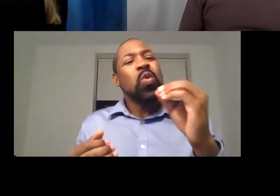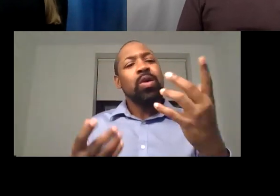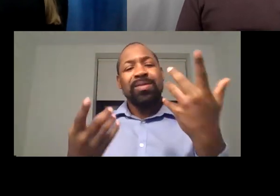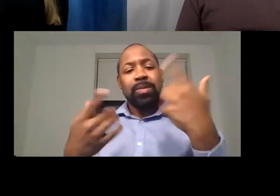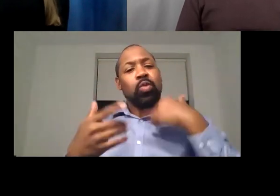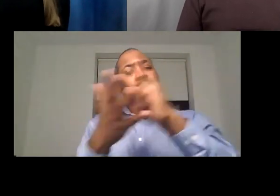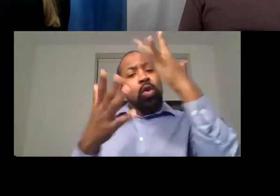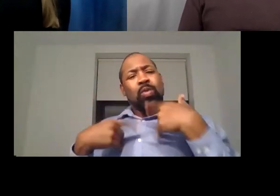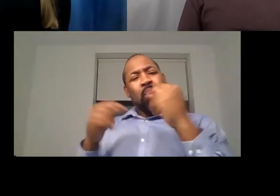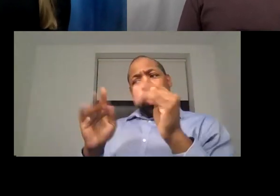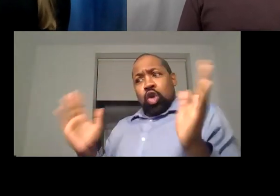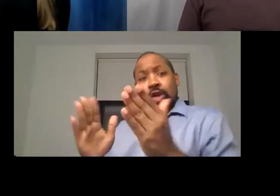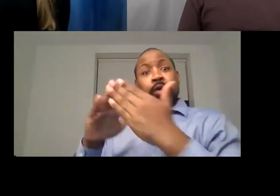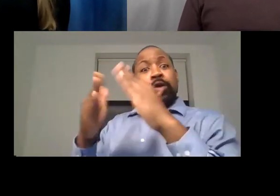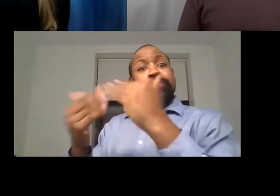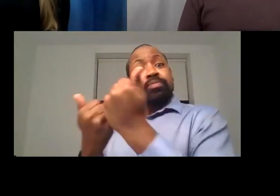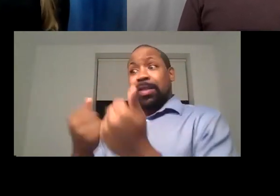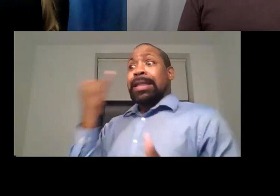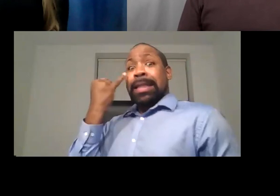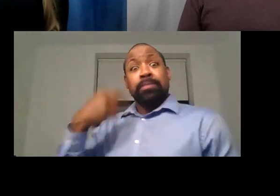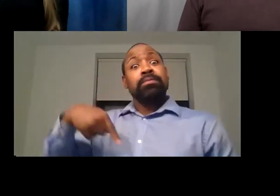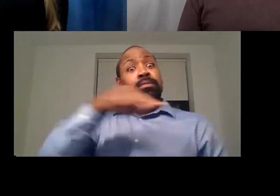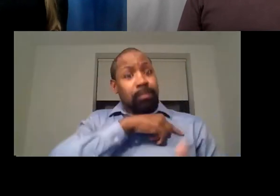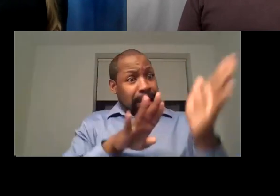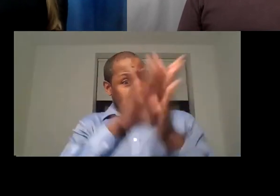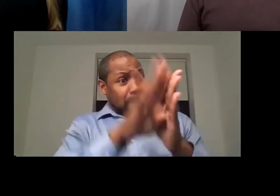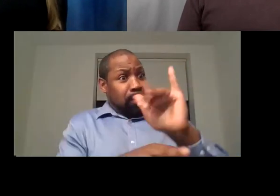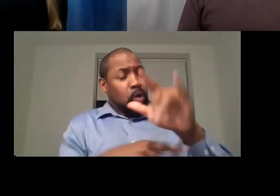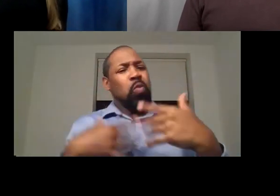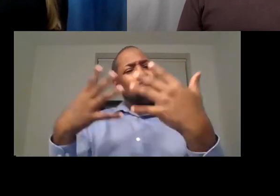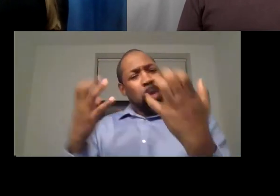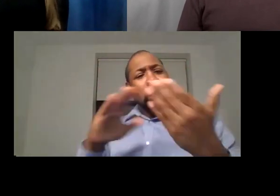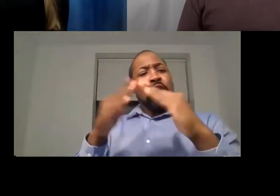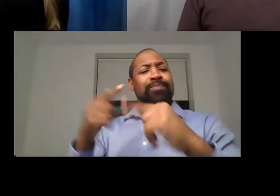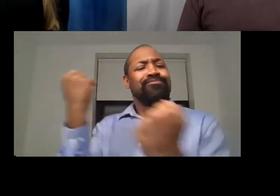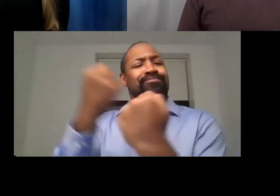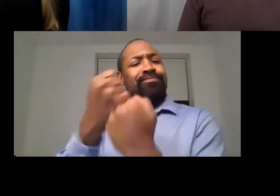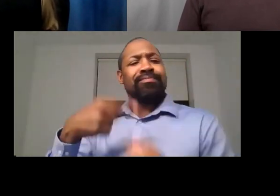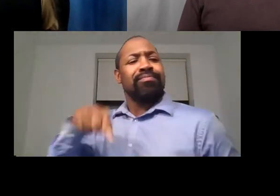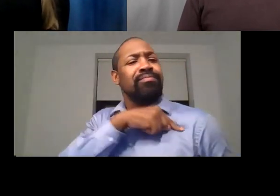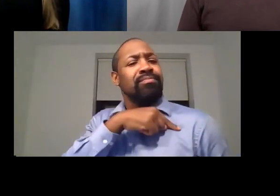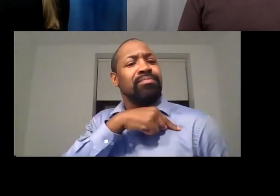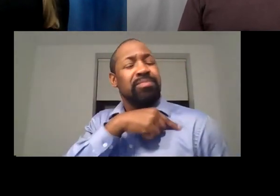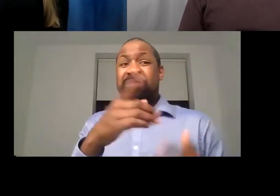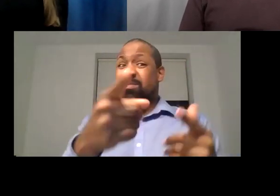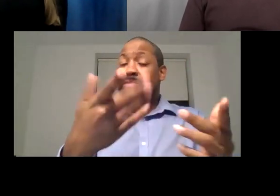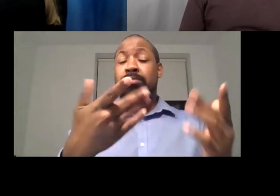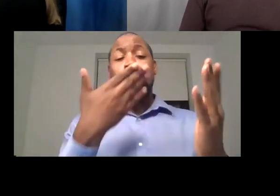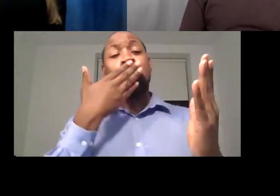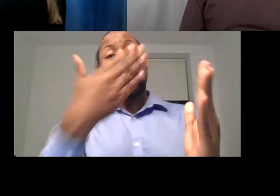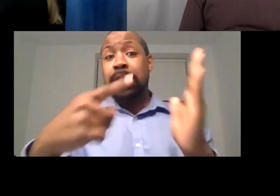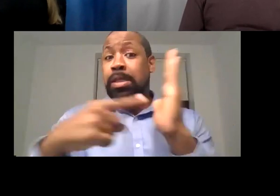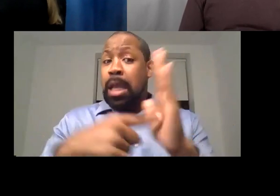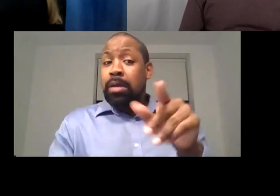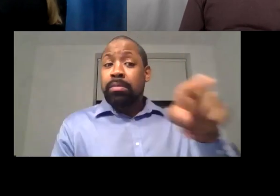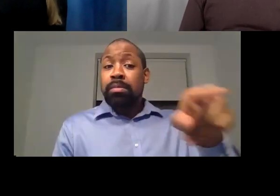voters, then there's no interest. So we really want to encourage the community that if we're developing a bill, they need to be